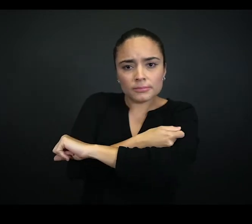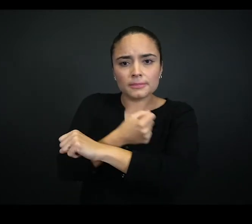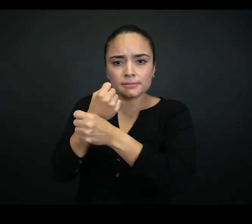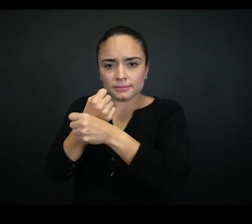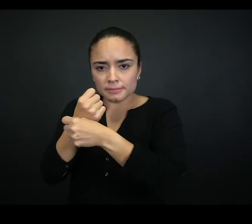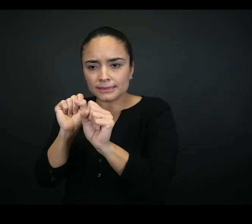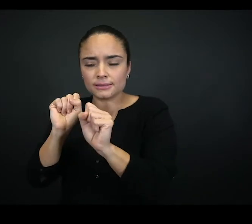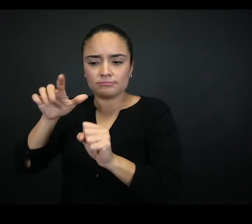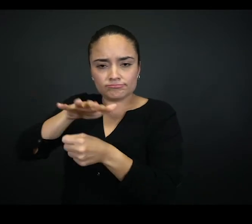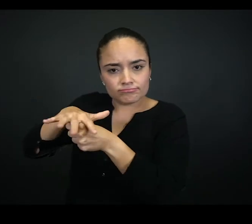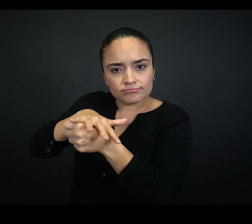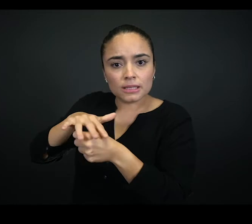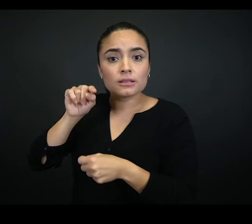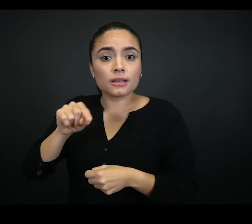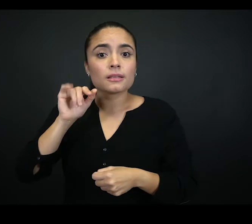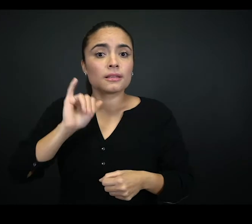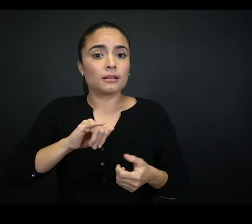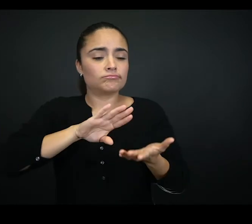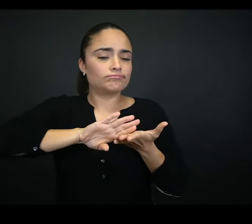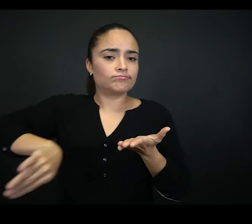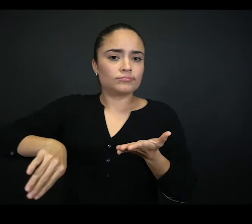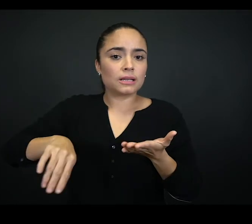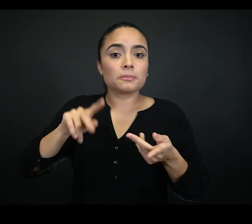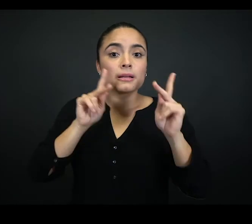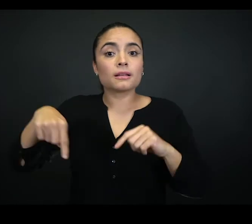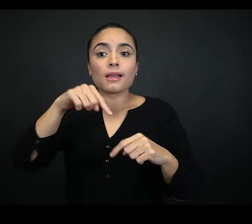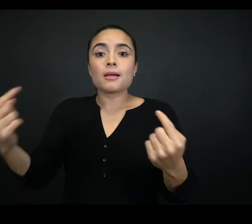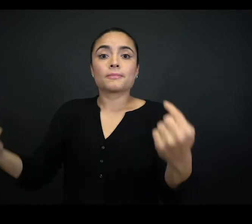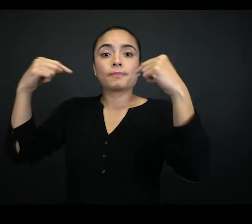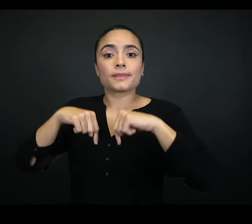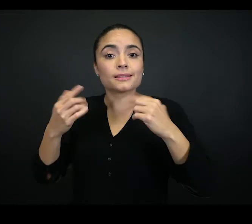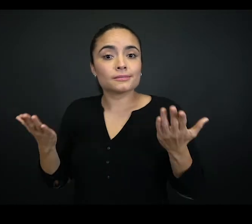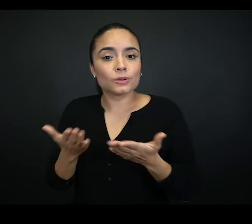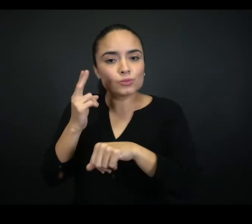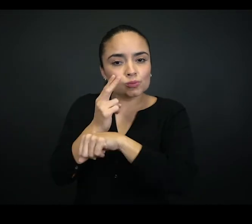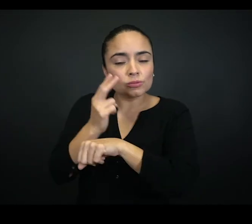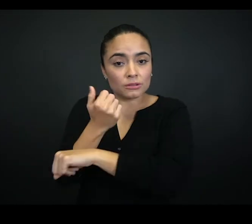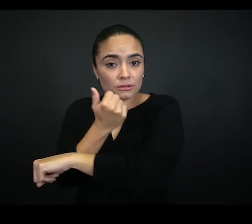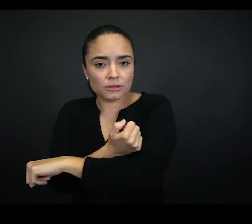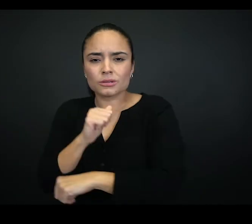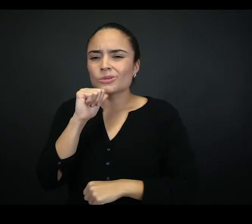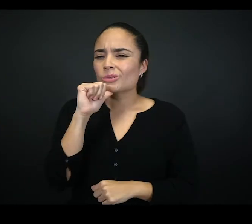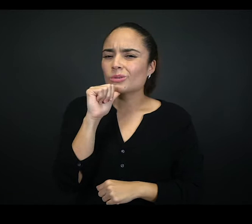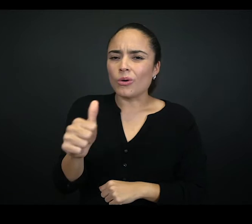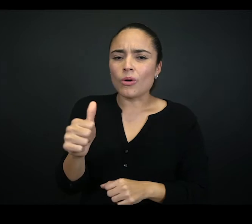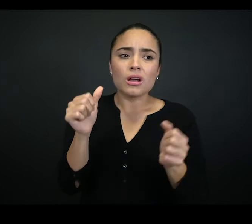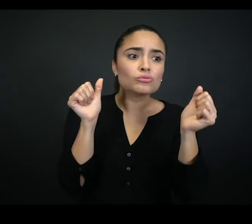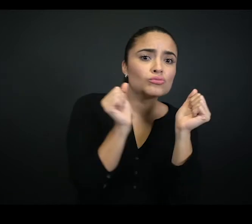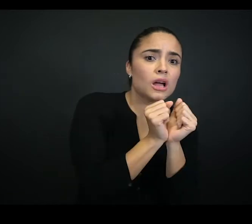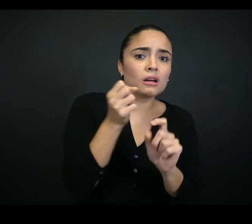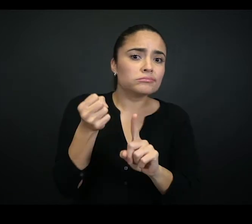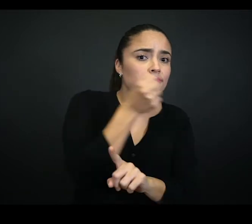without fear of arrest in those spaces. There is a movement right now to decriminalize